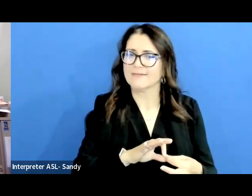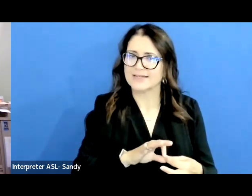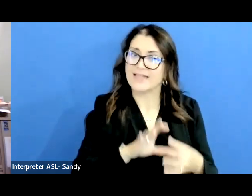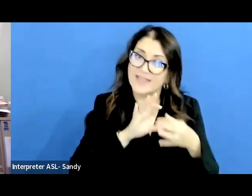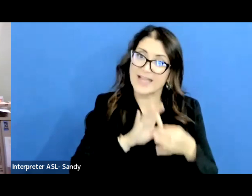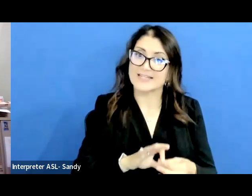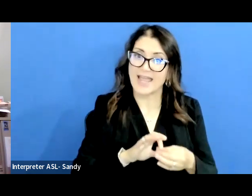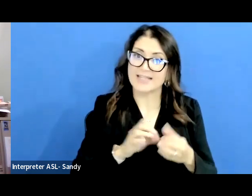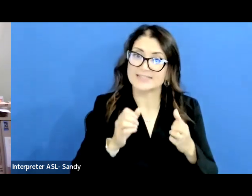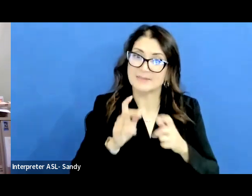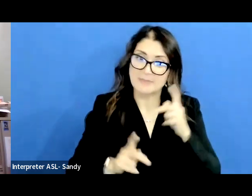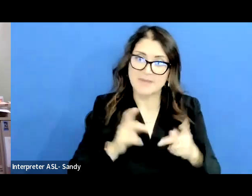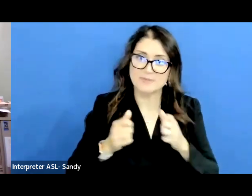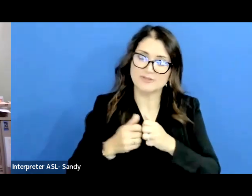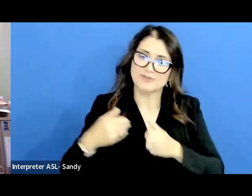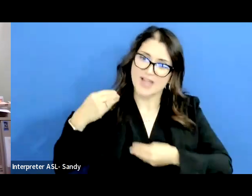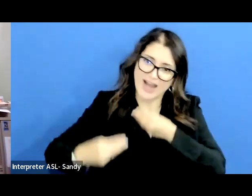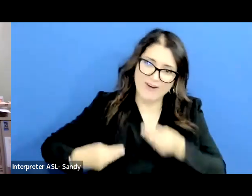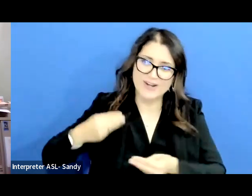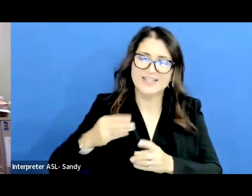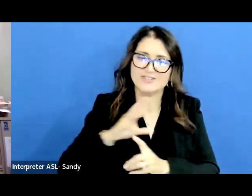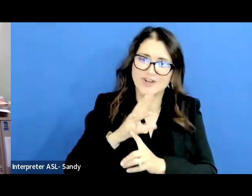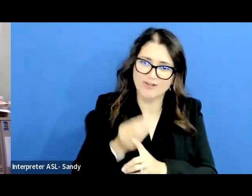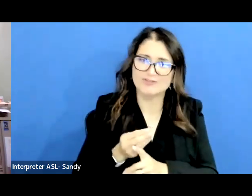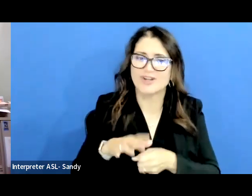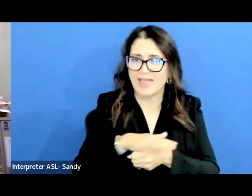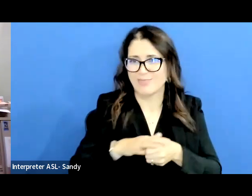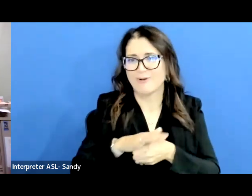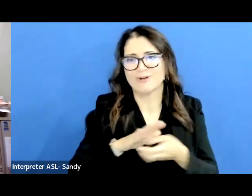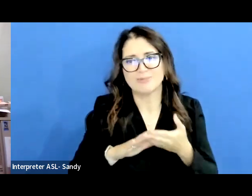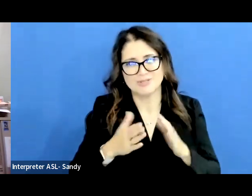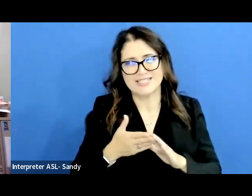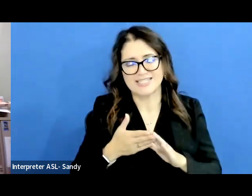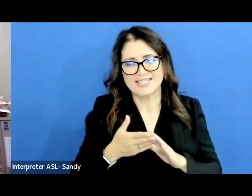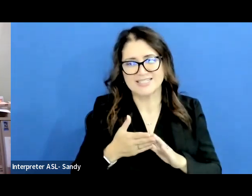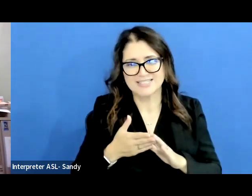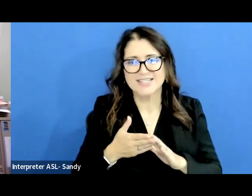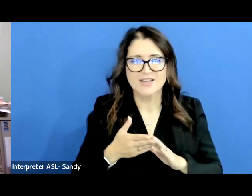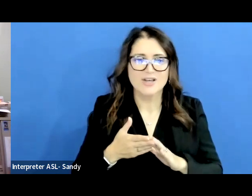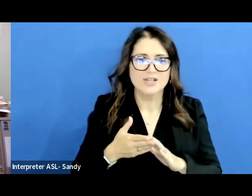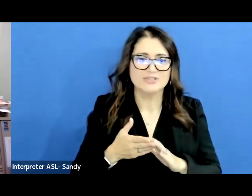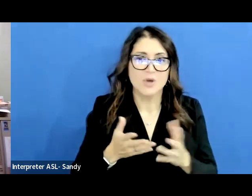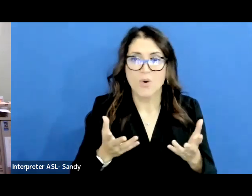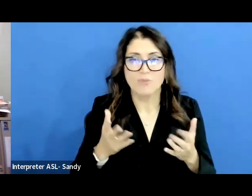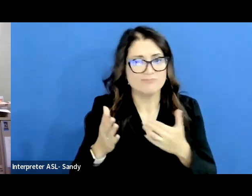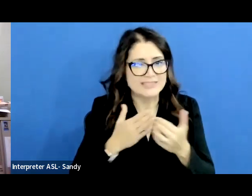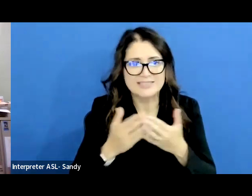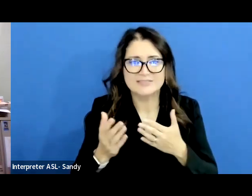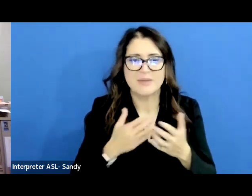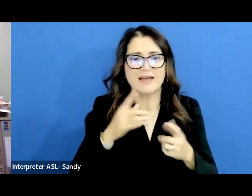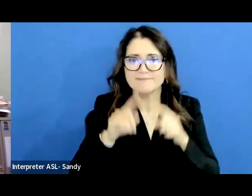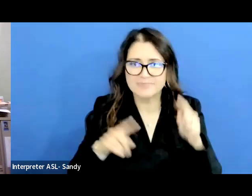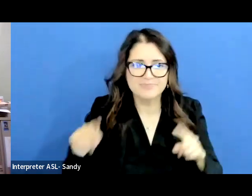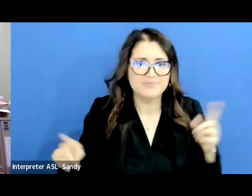their heritage, culture, and local communities. So, you know, despite variability and the importance that